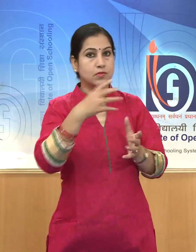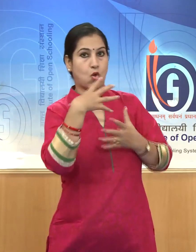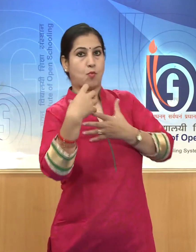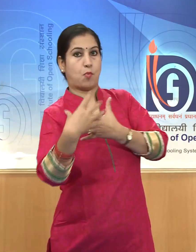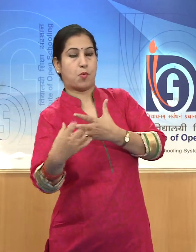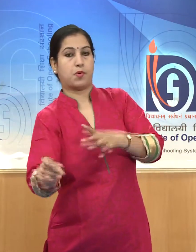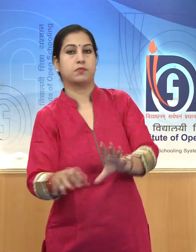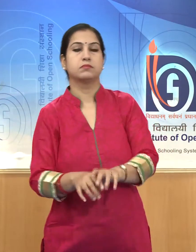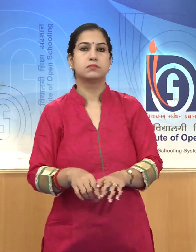They rejected